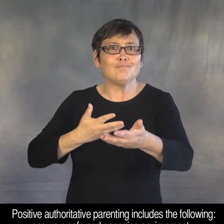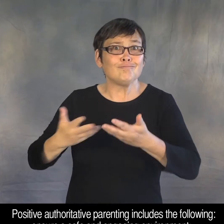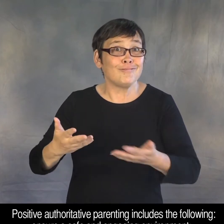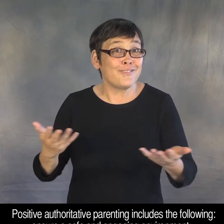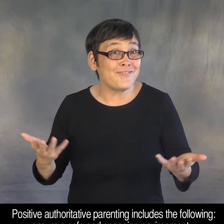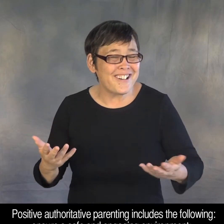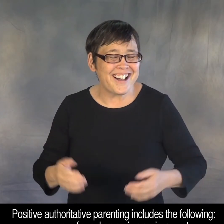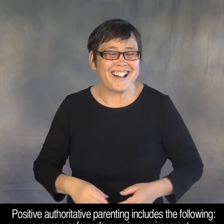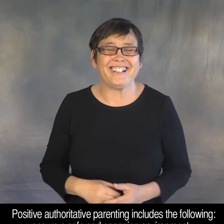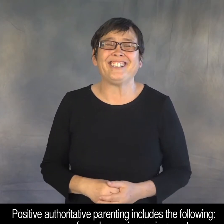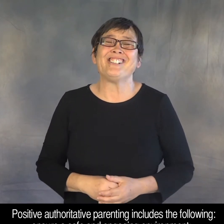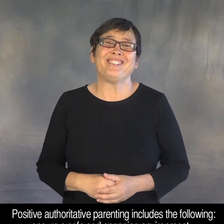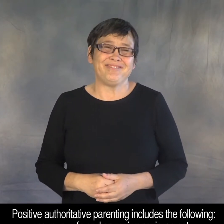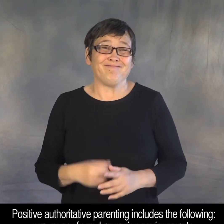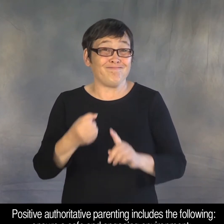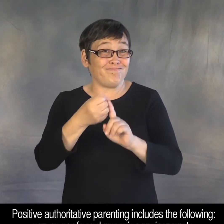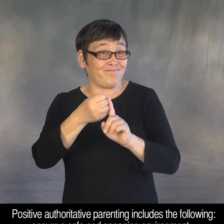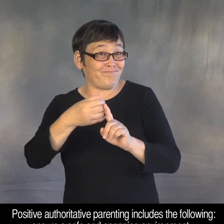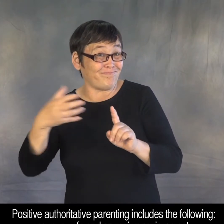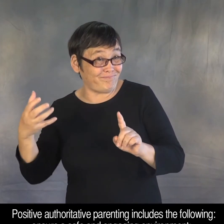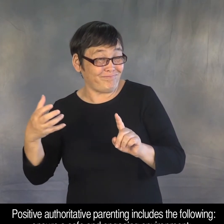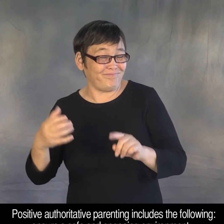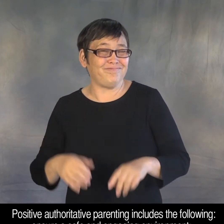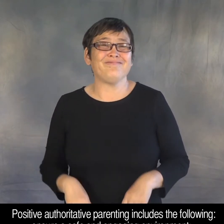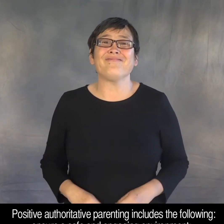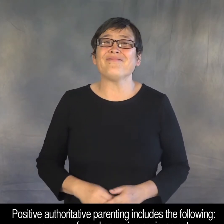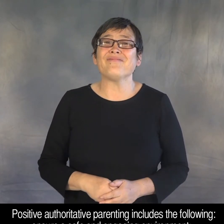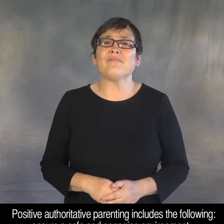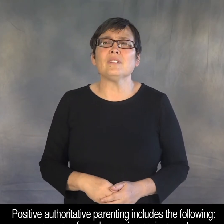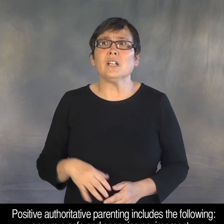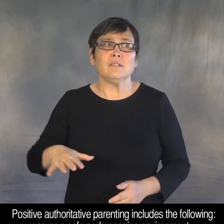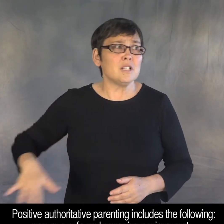Positive authoritative parenting includes the following: